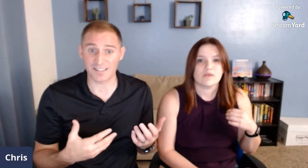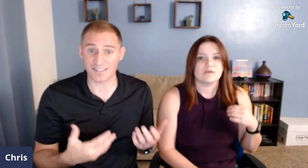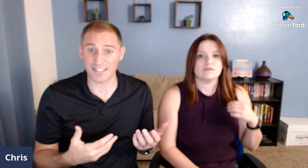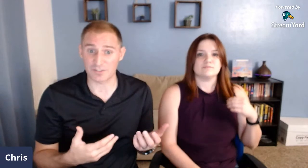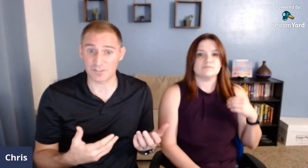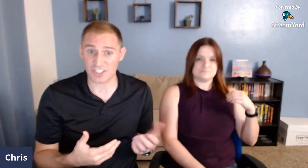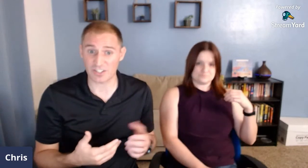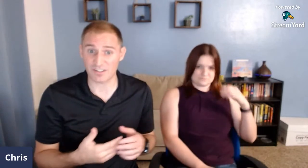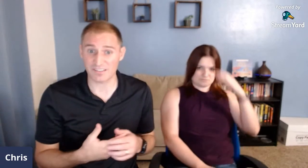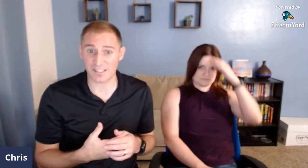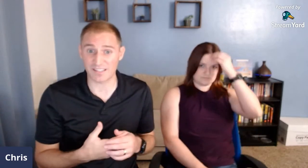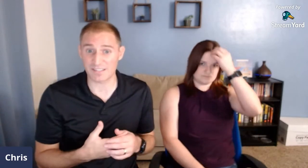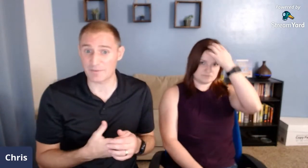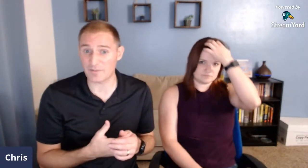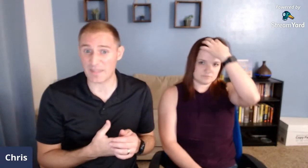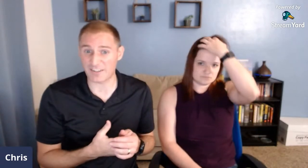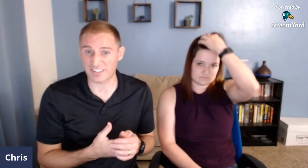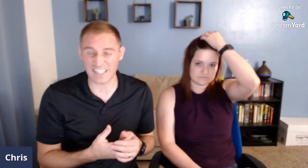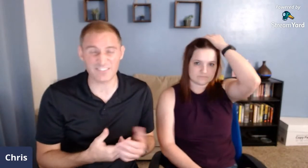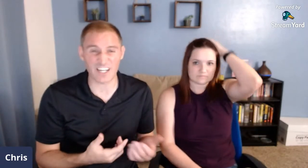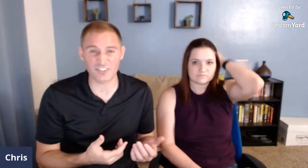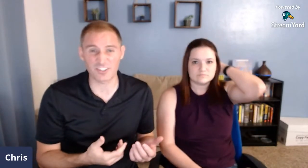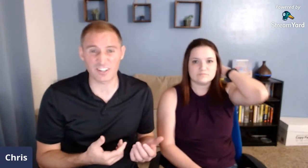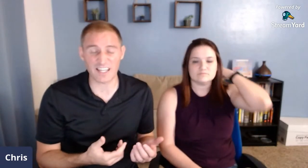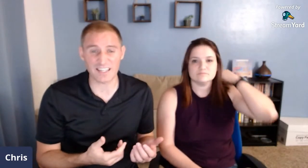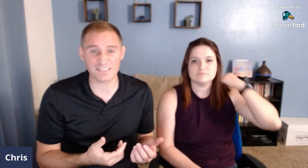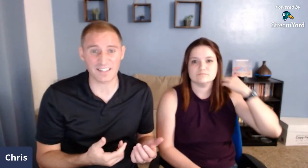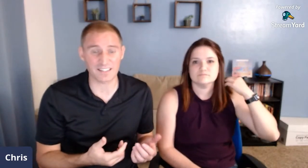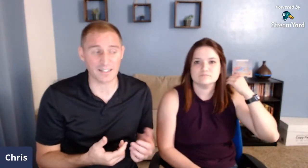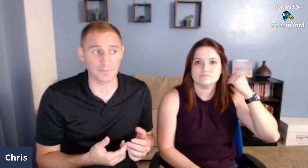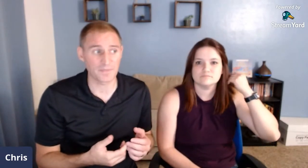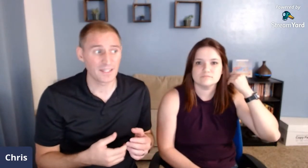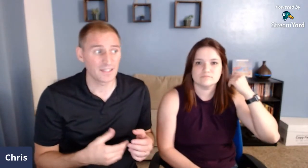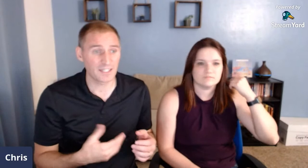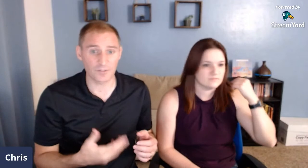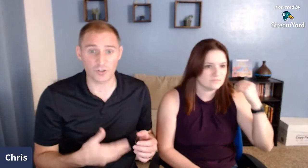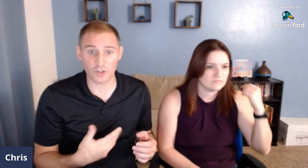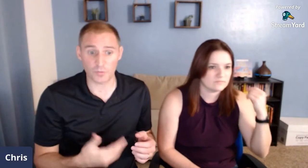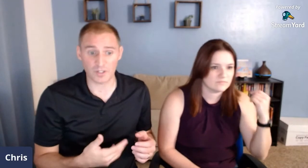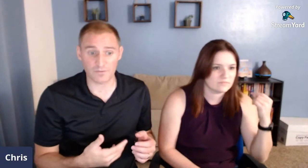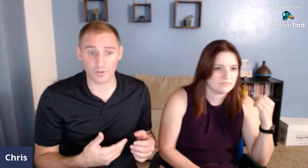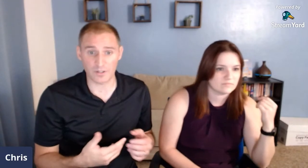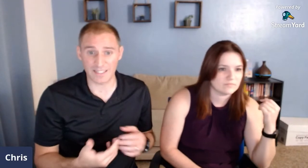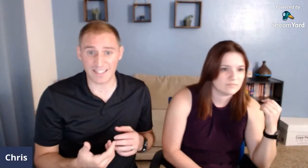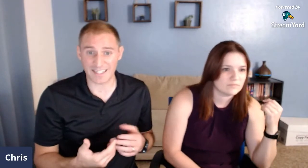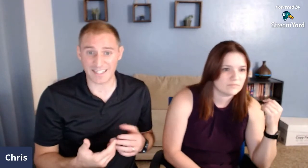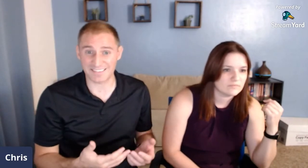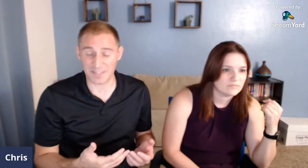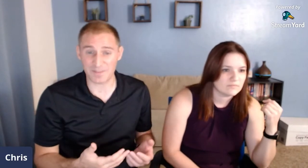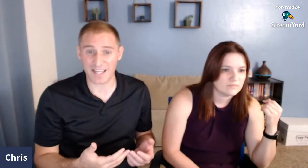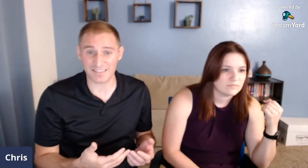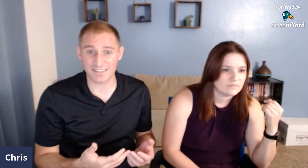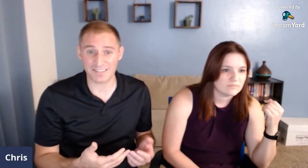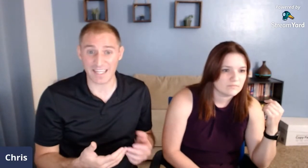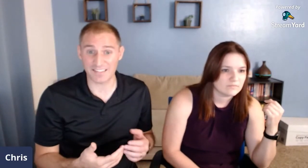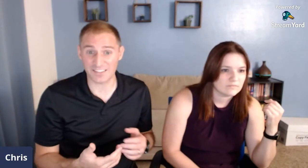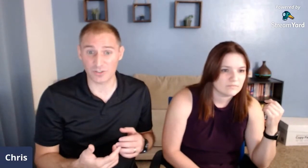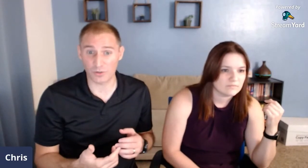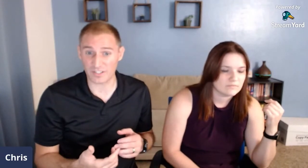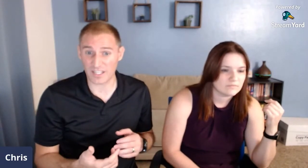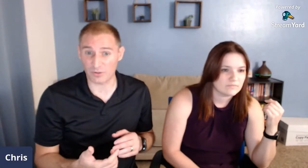various sign language dictionaries, and some of them that are kind of underutilized, like if you're interpreting for any kind of like STEM